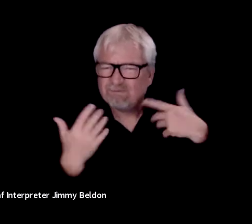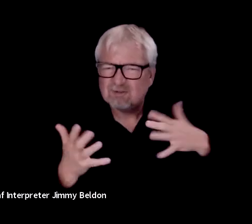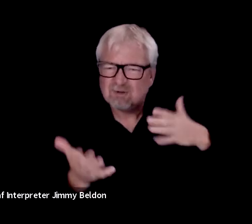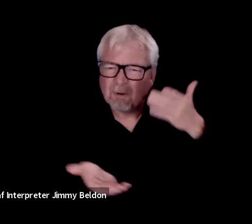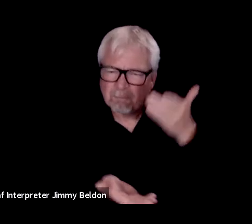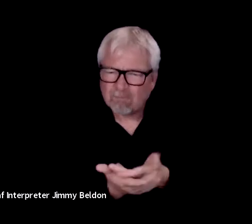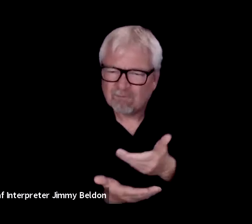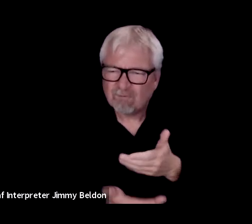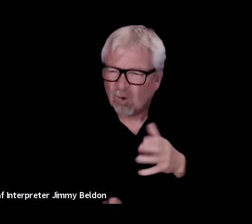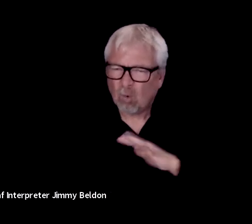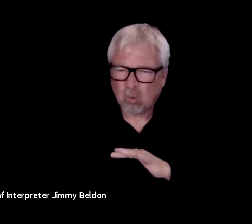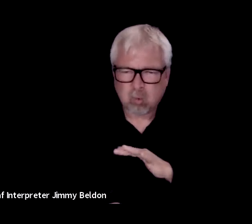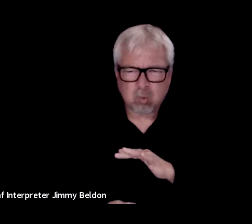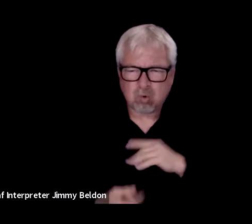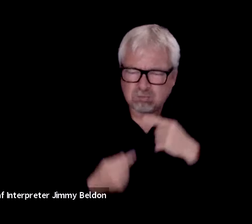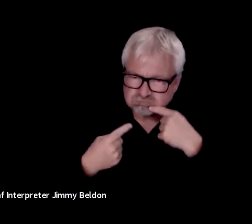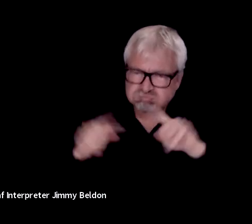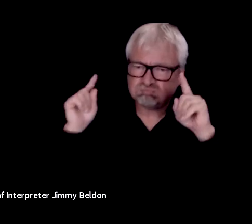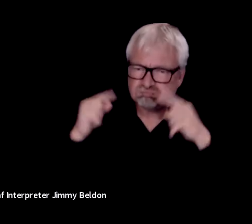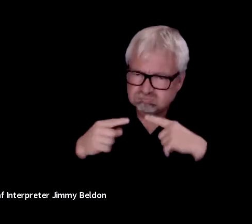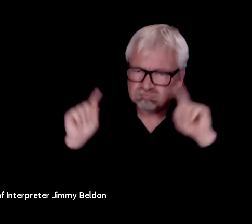Over.